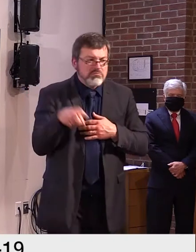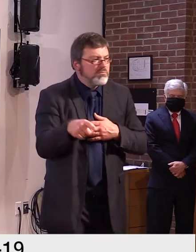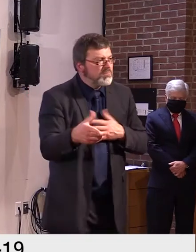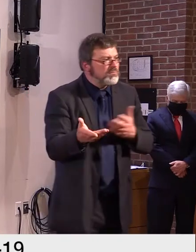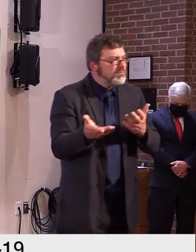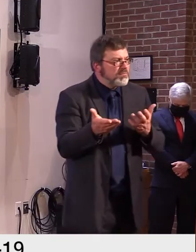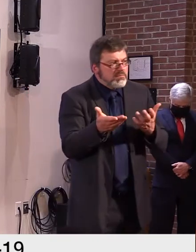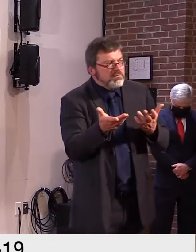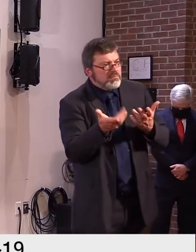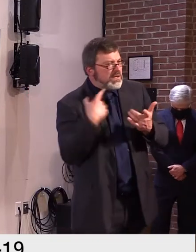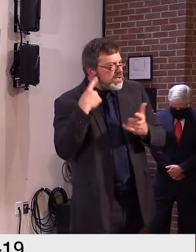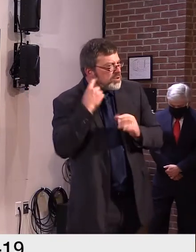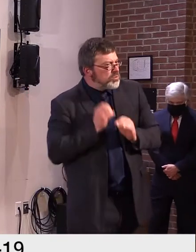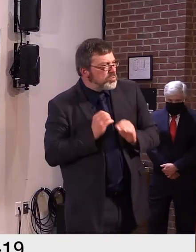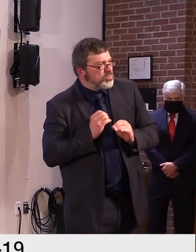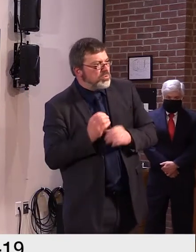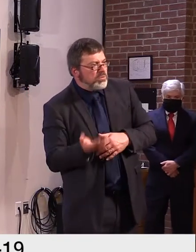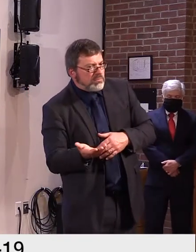programs.